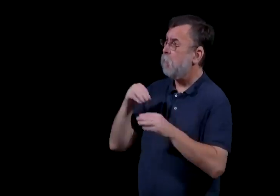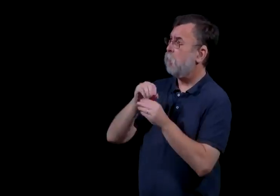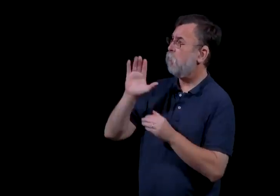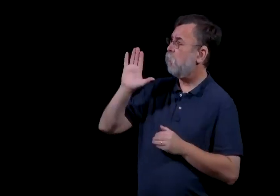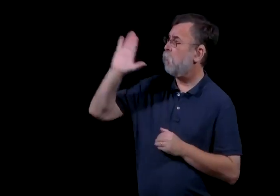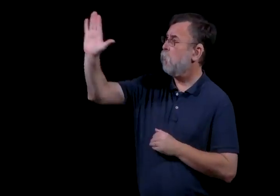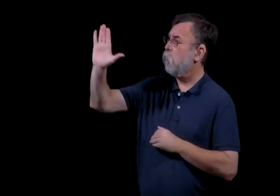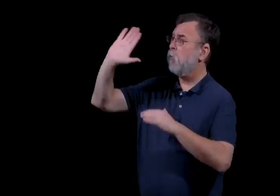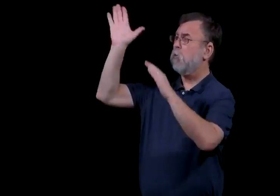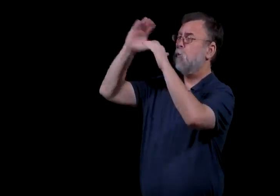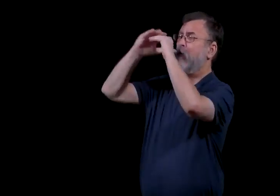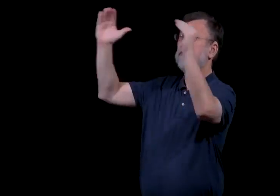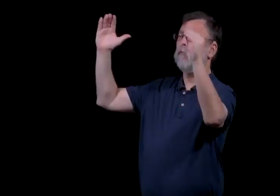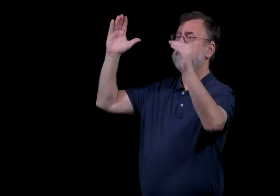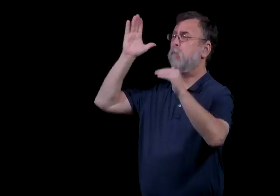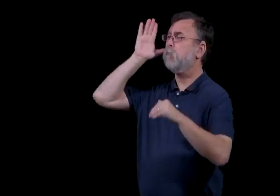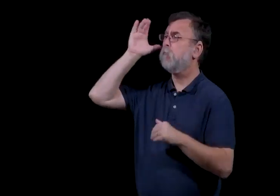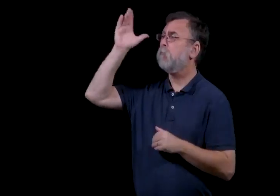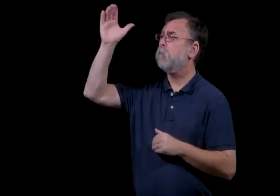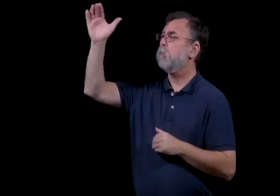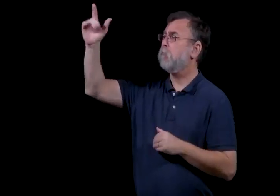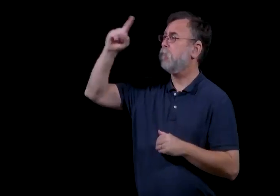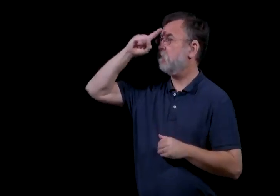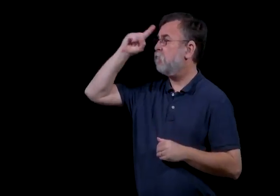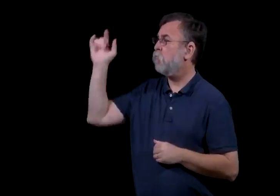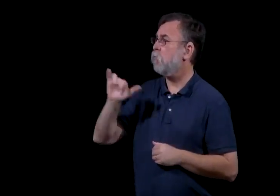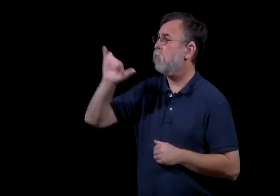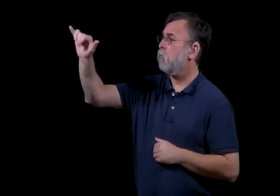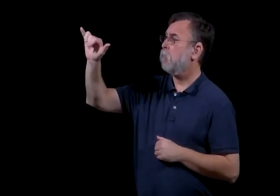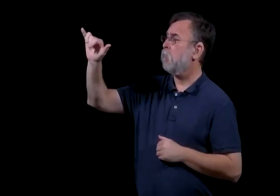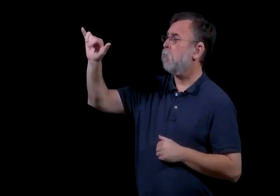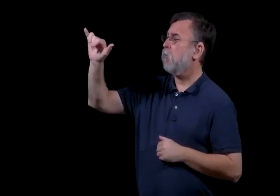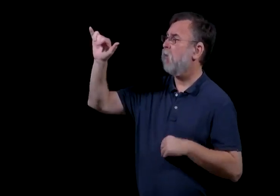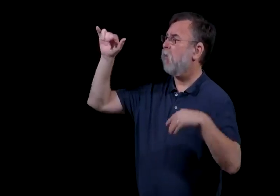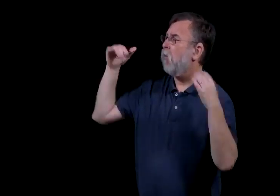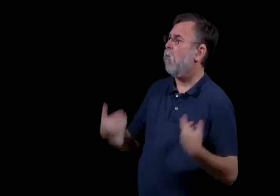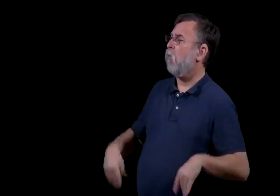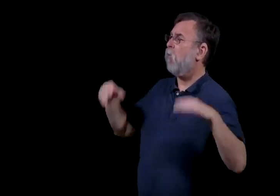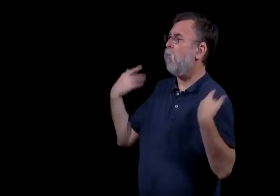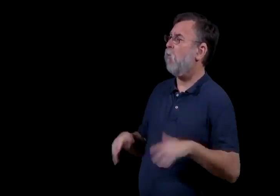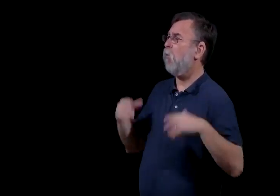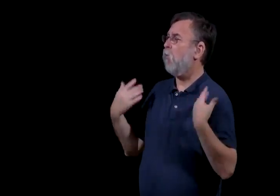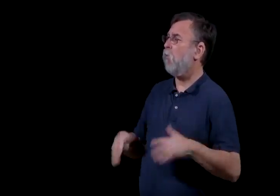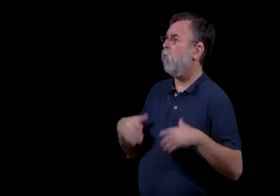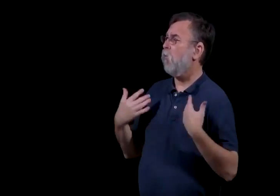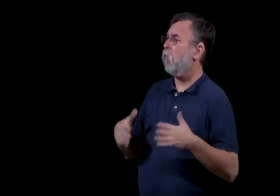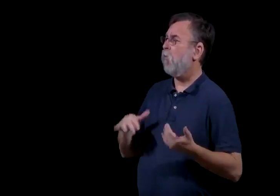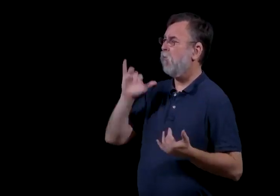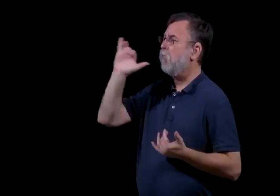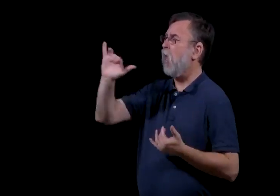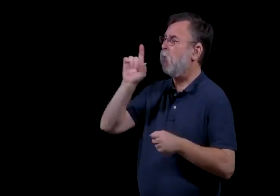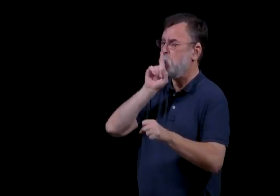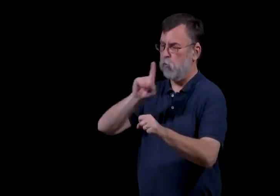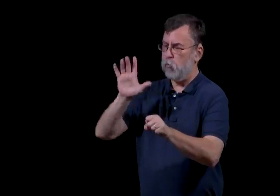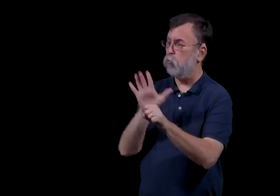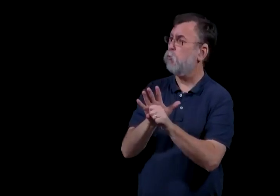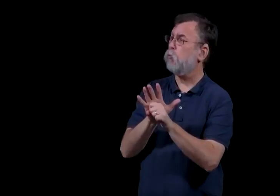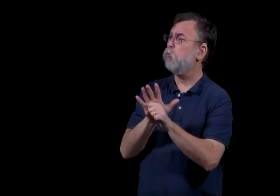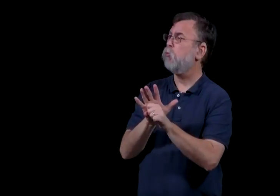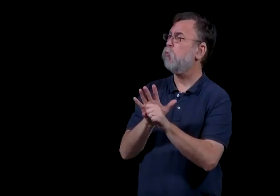shows your love for us, and that someday we'll be with you forever in heaven. Wow, God.